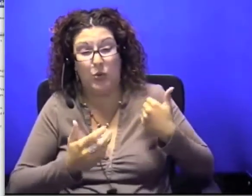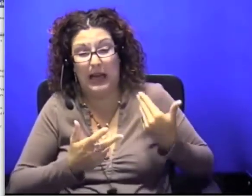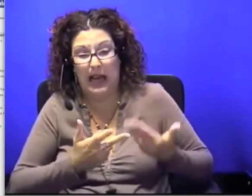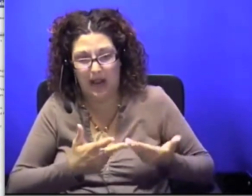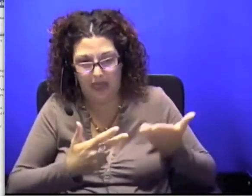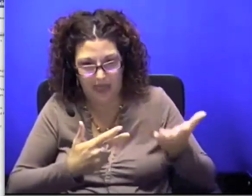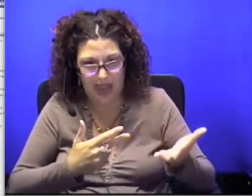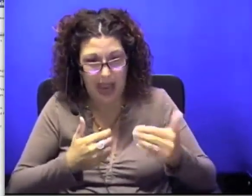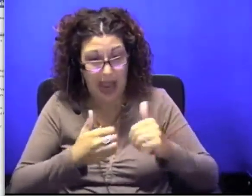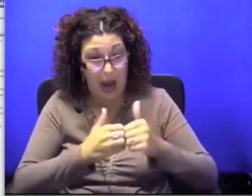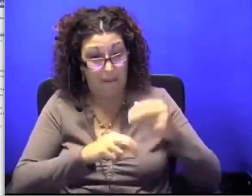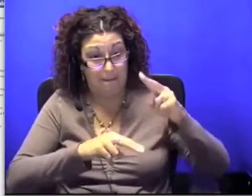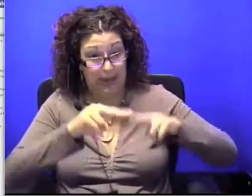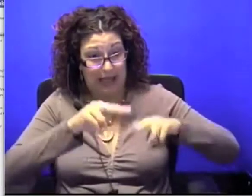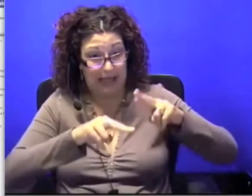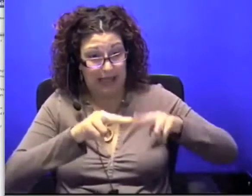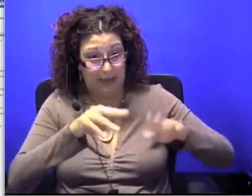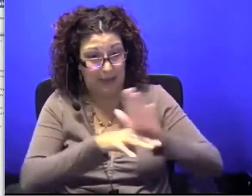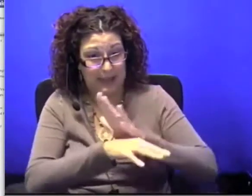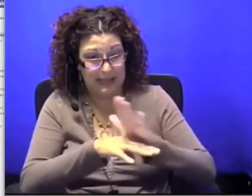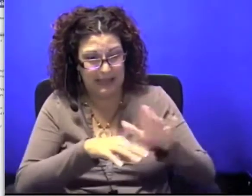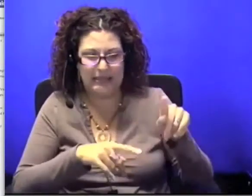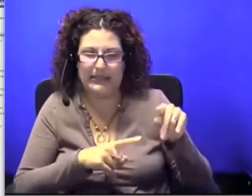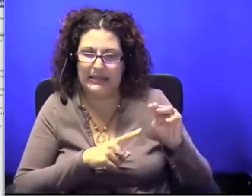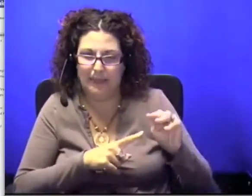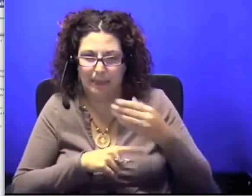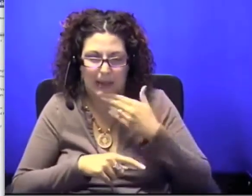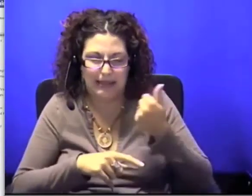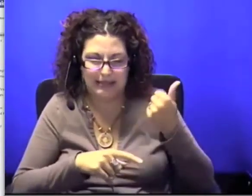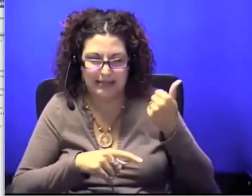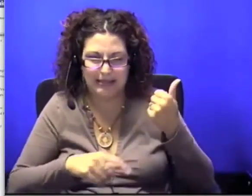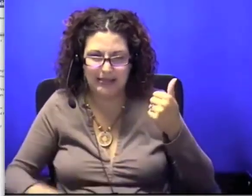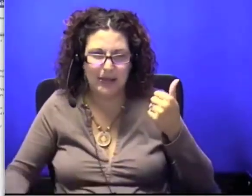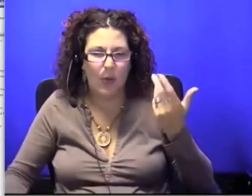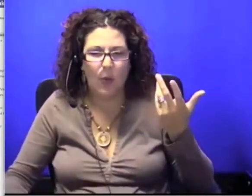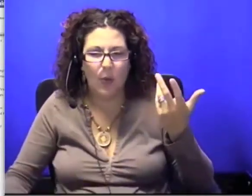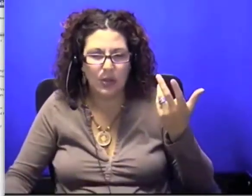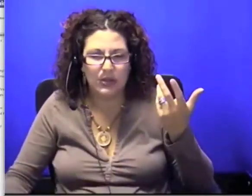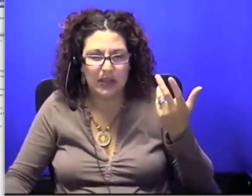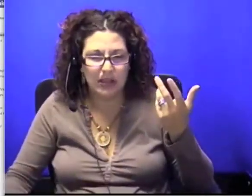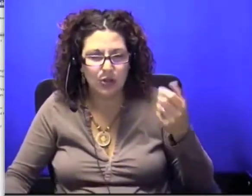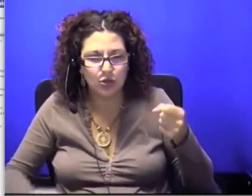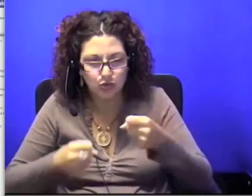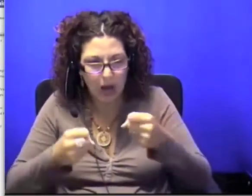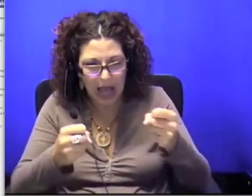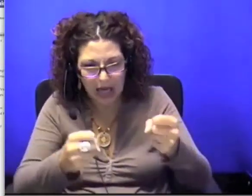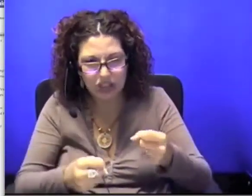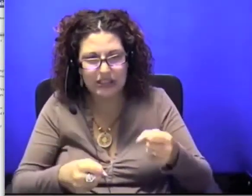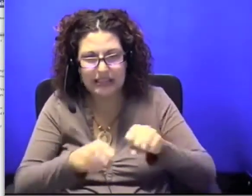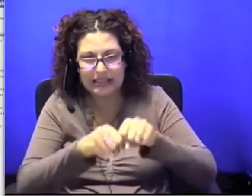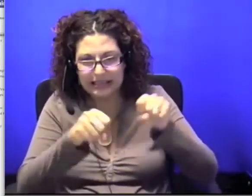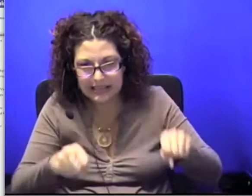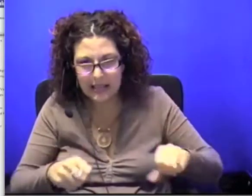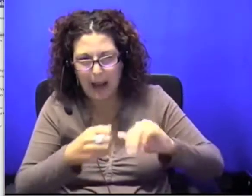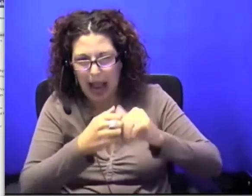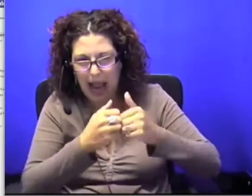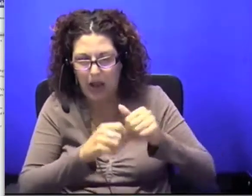world. How do you build a network marketing business? And what are the specific steps, the techniques, the strategies, the